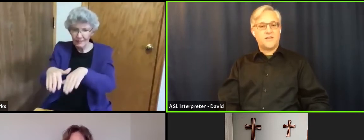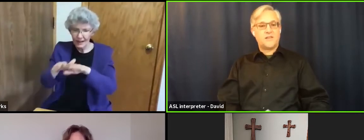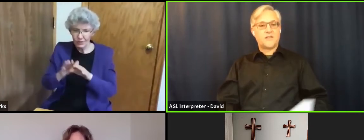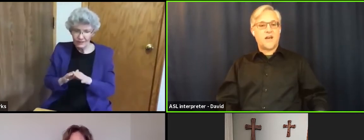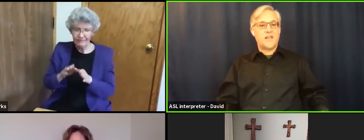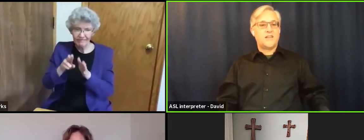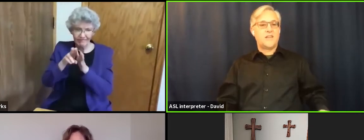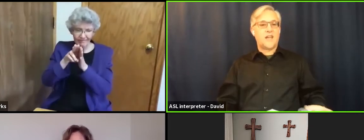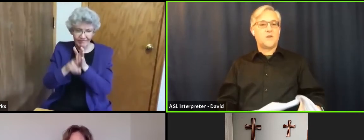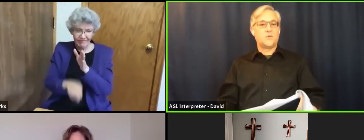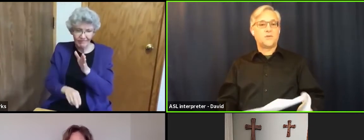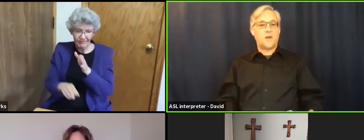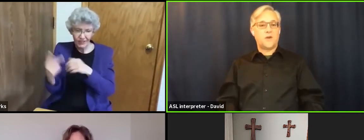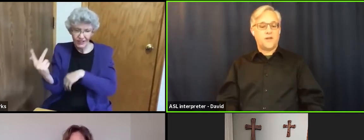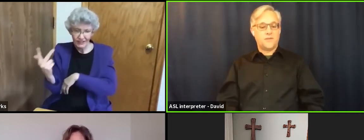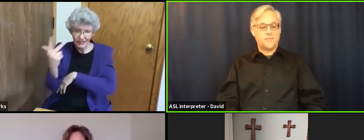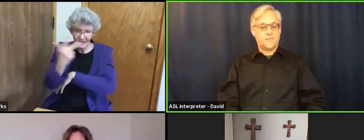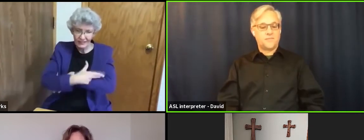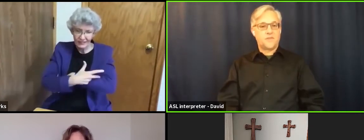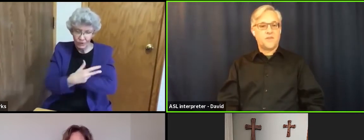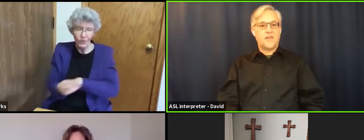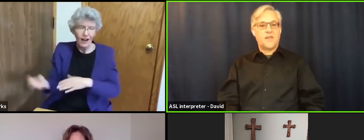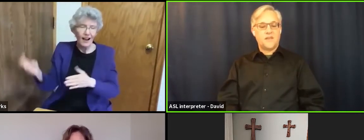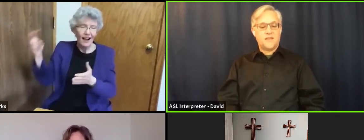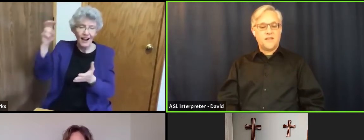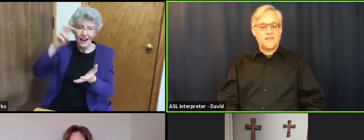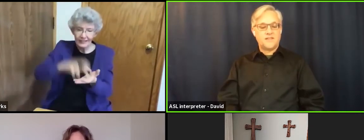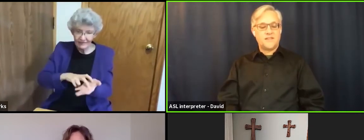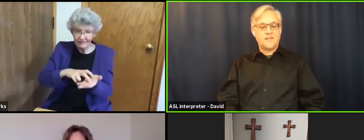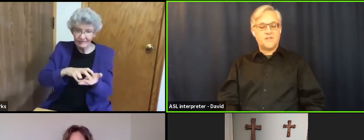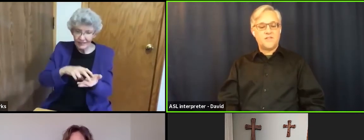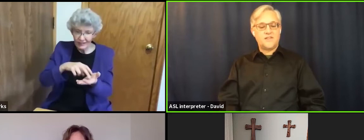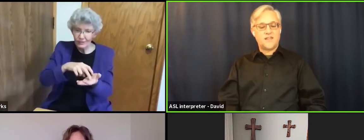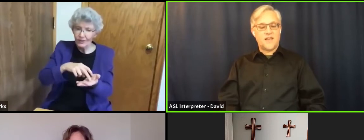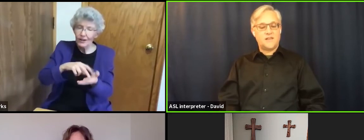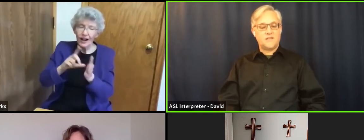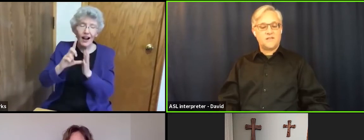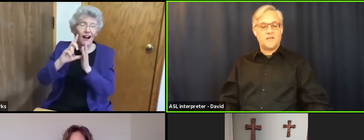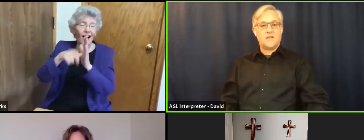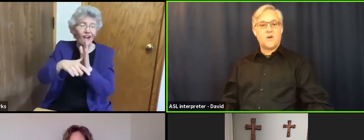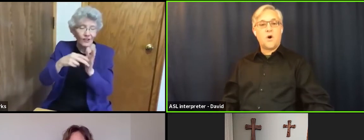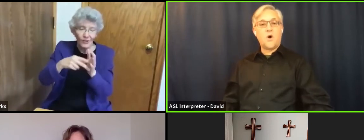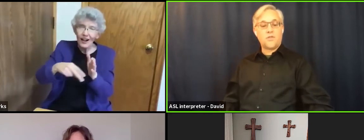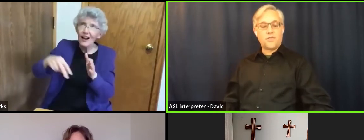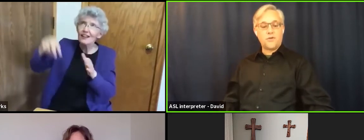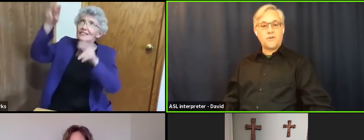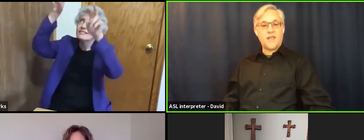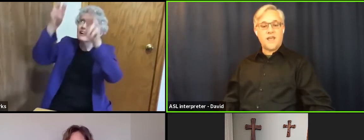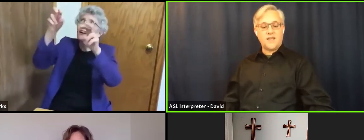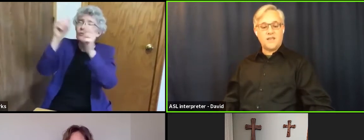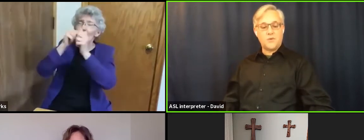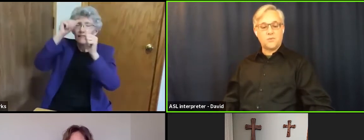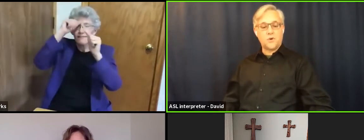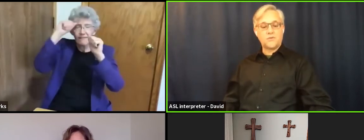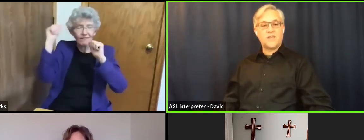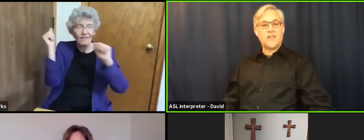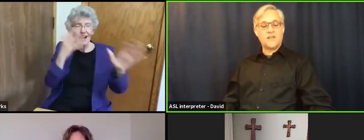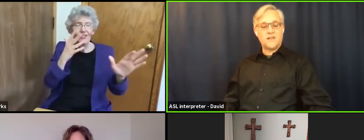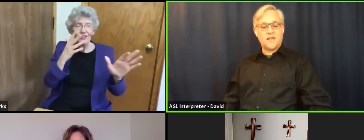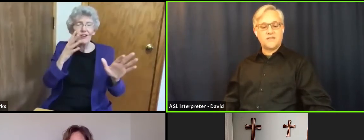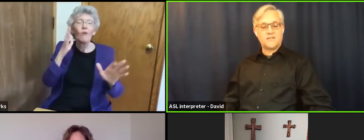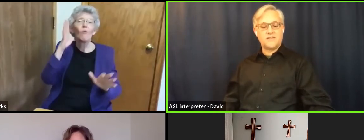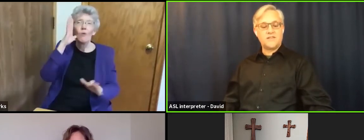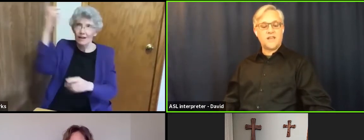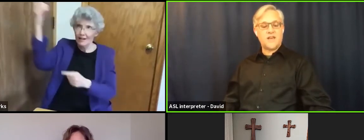crucified, died, and was buried. He descended to the dead. On the third day, he rose